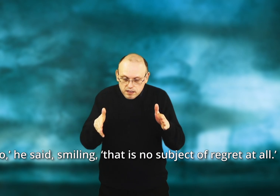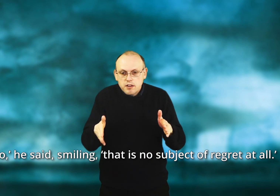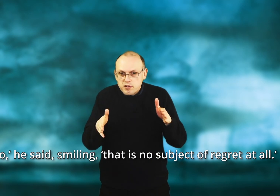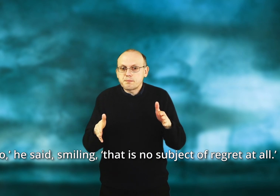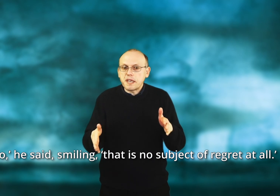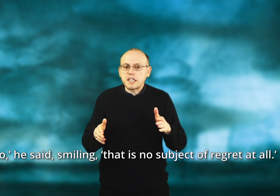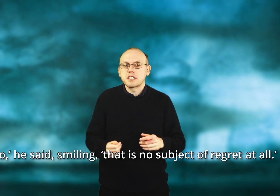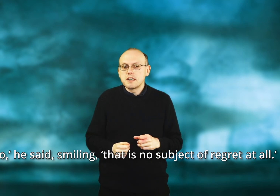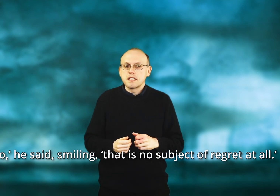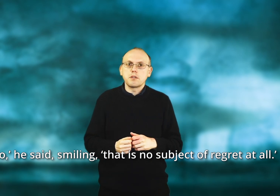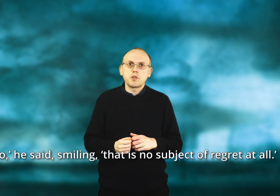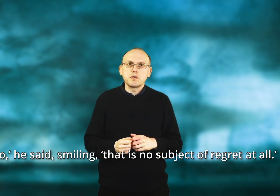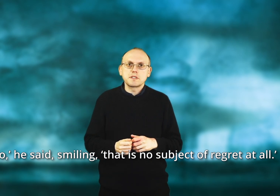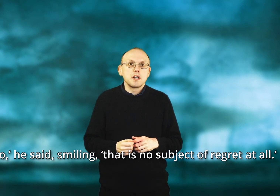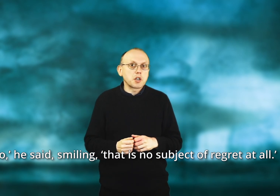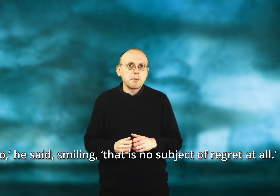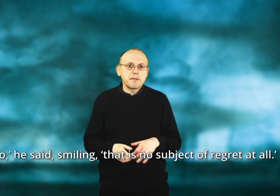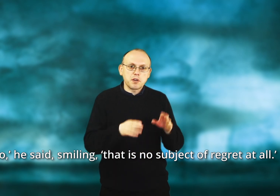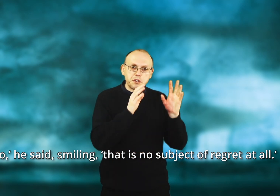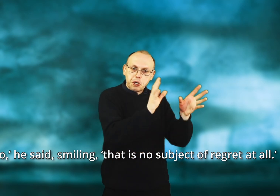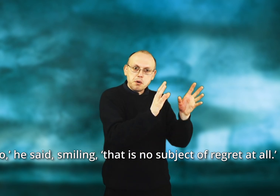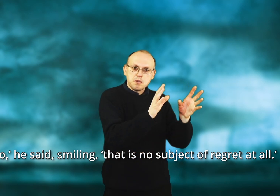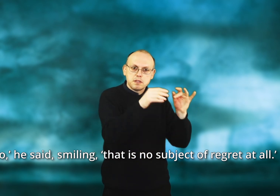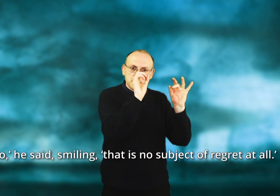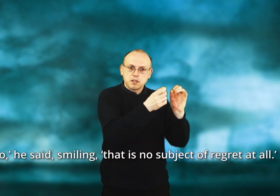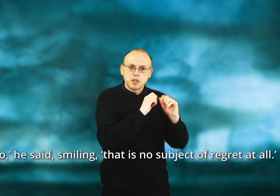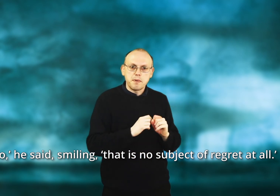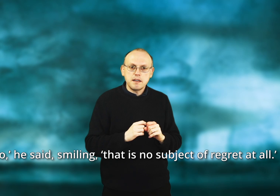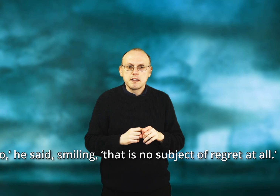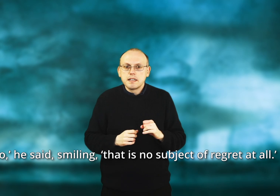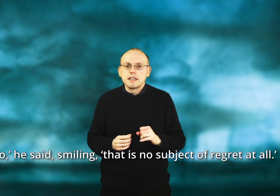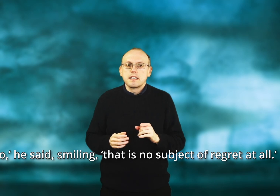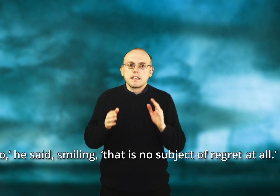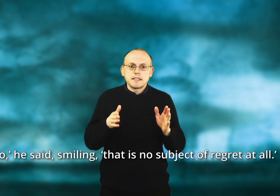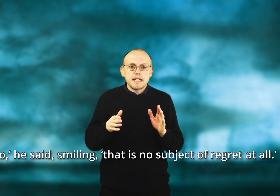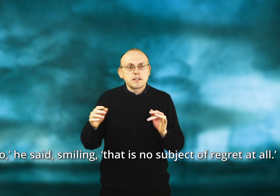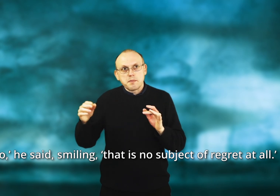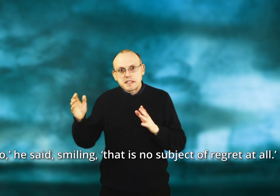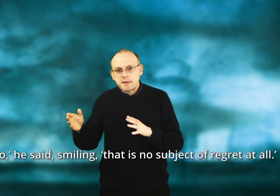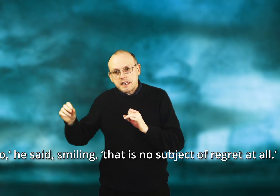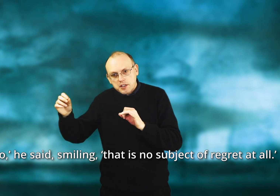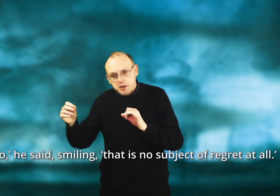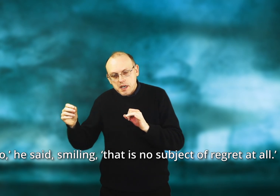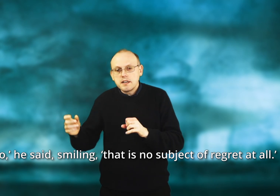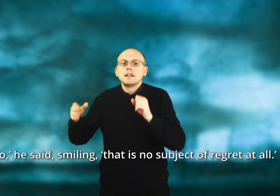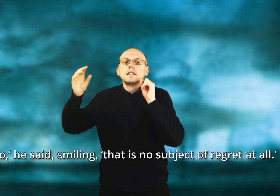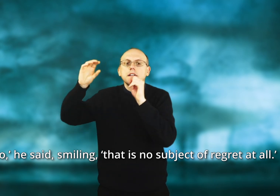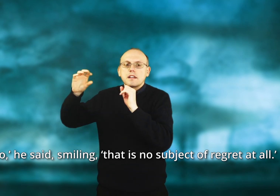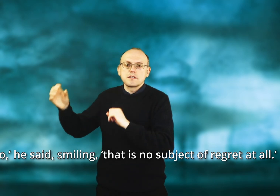the speech, then we use a comma after no, comma, he said, comma, smiling, comma, that is no subject